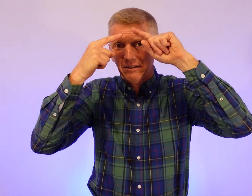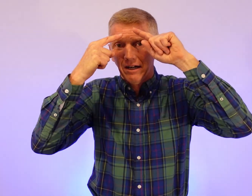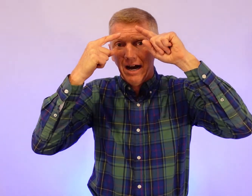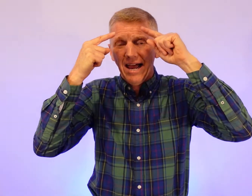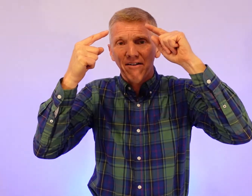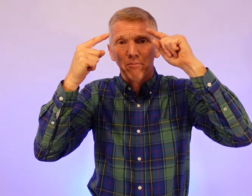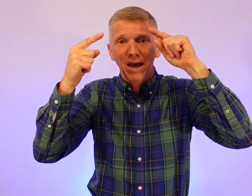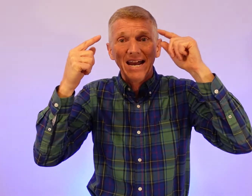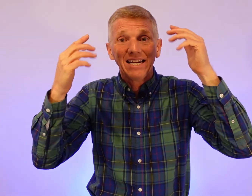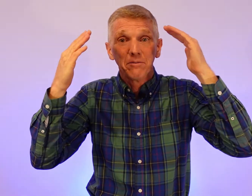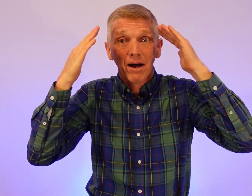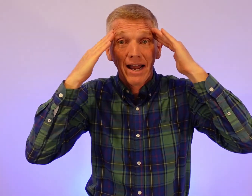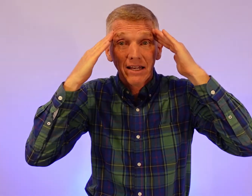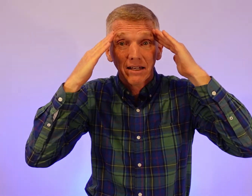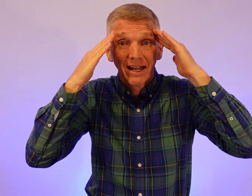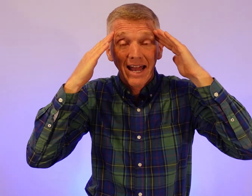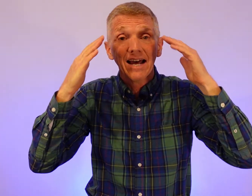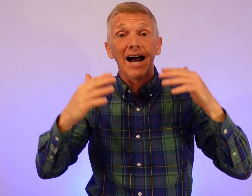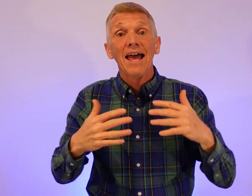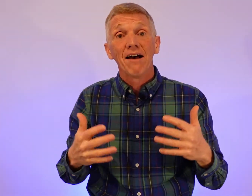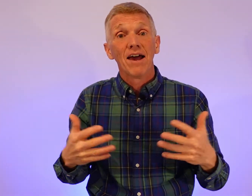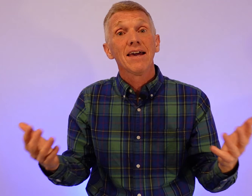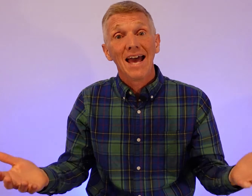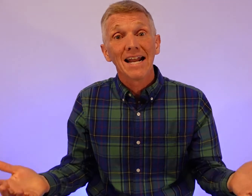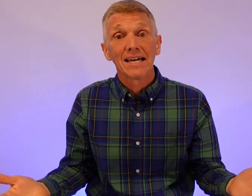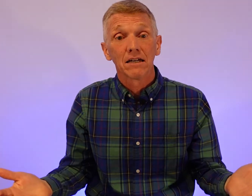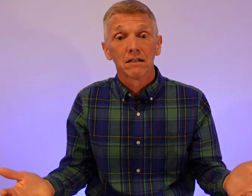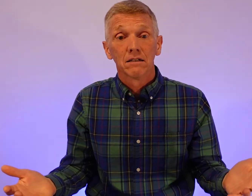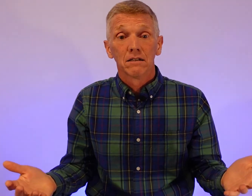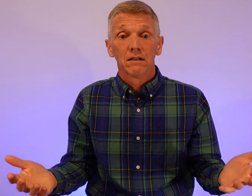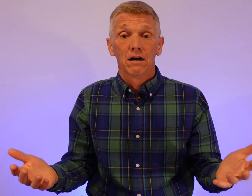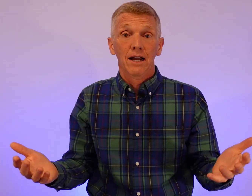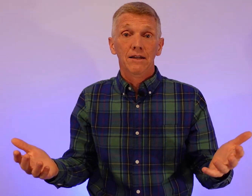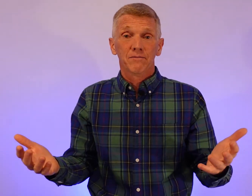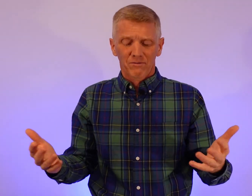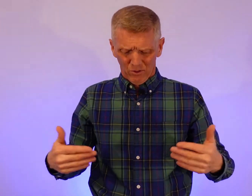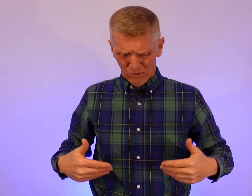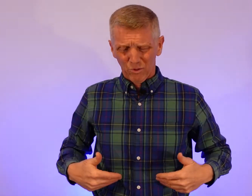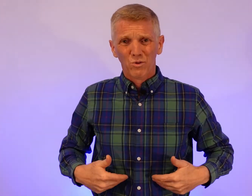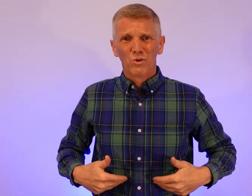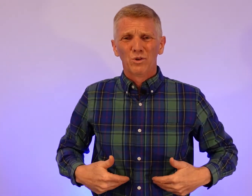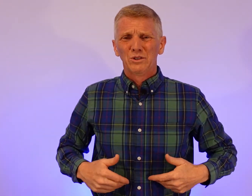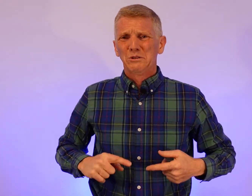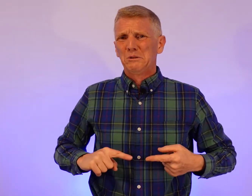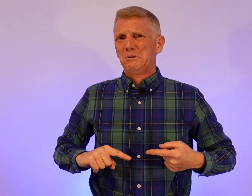I have a pain in my head. I have a headache. All right?